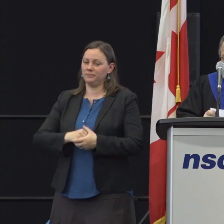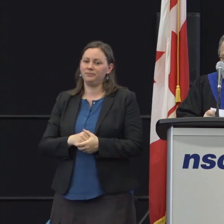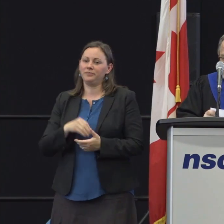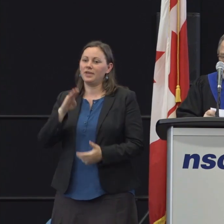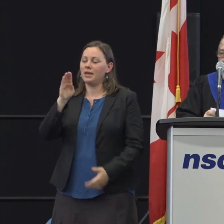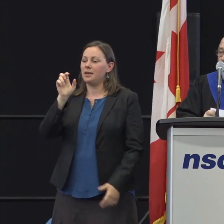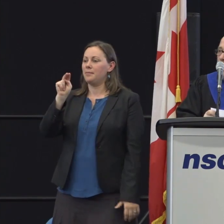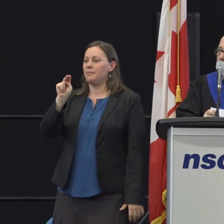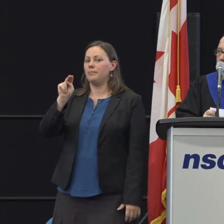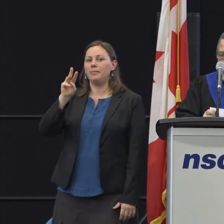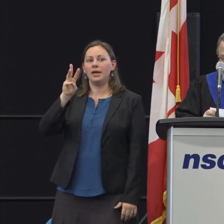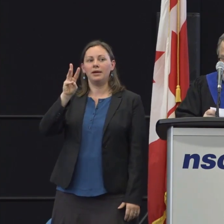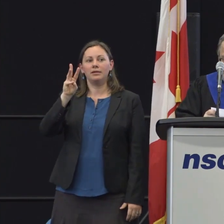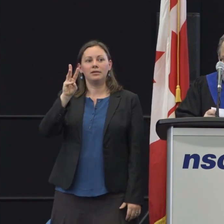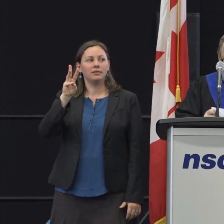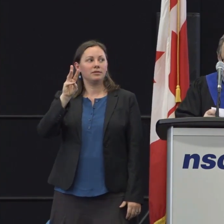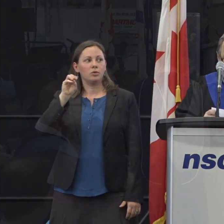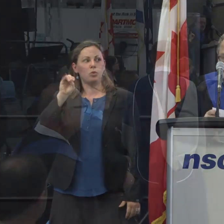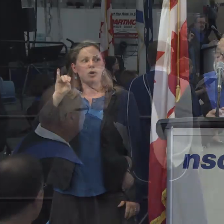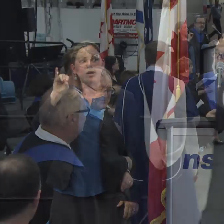Benoit Crawford LeBlanc.